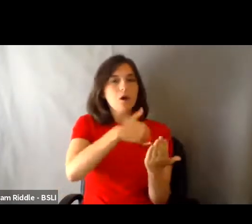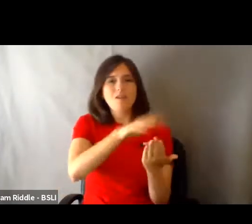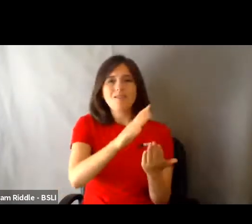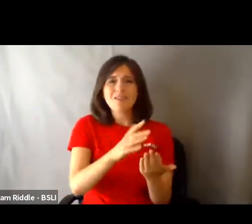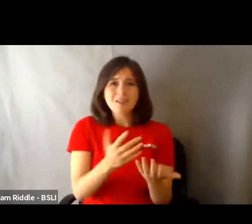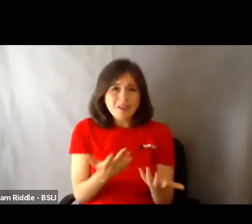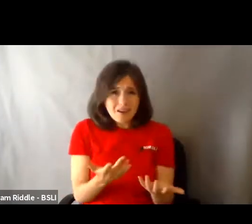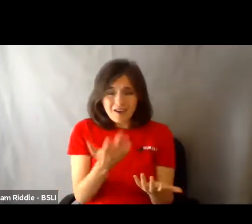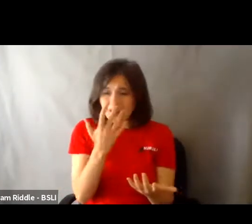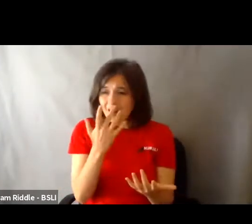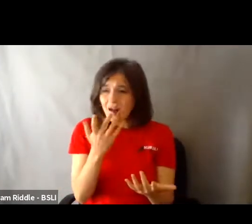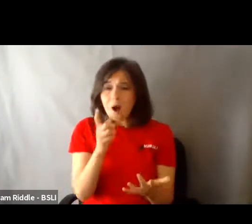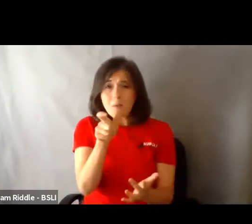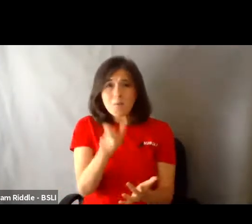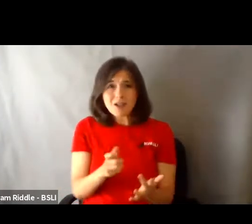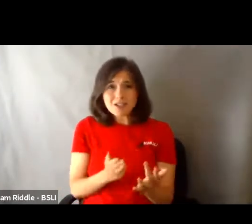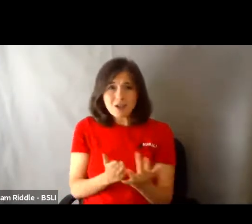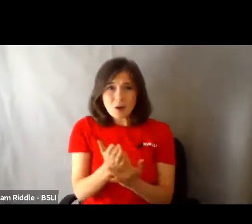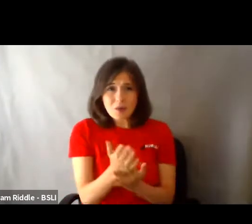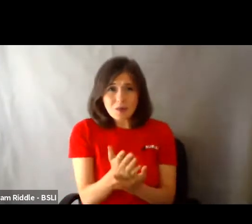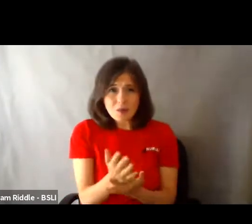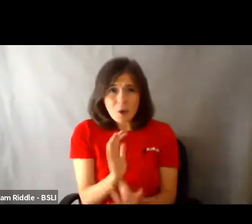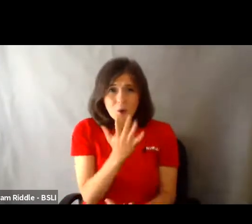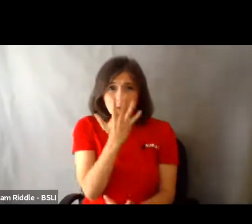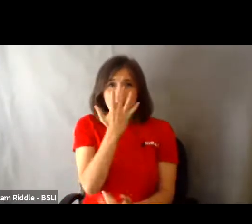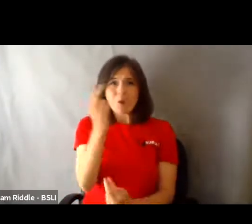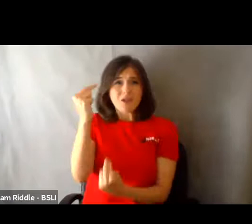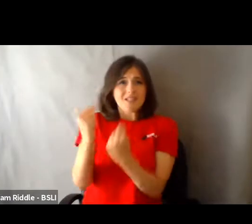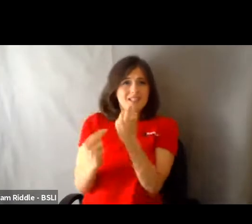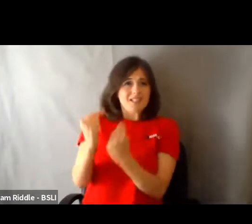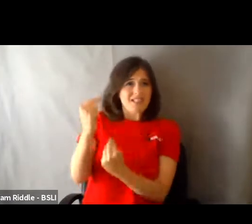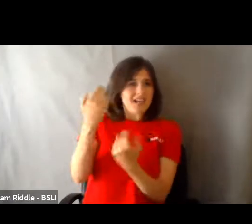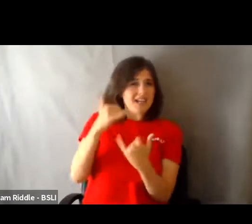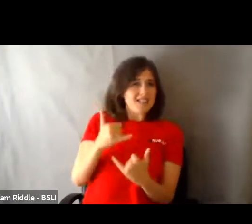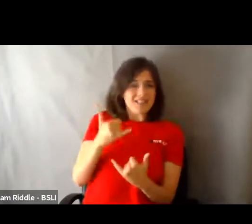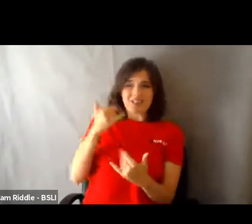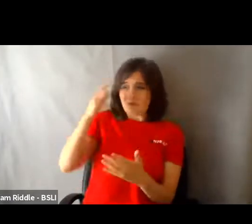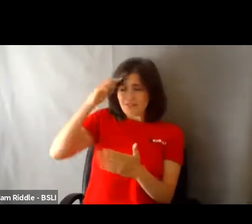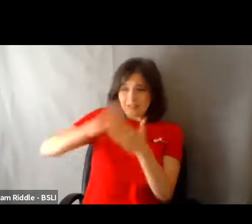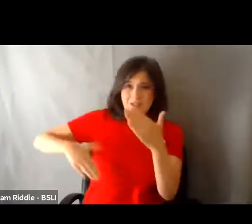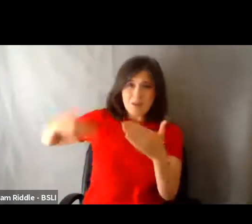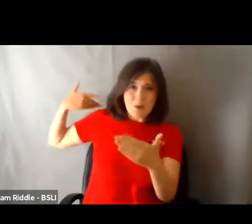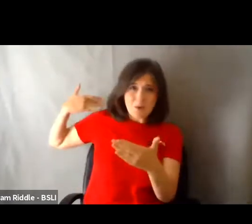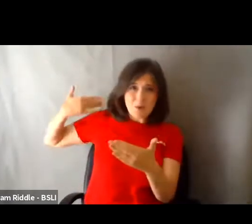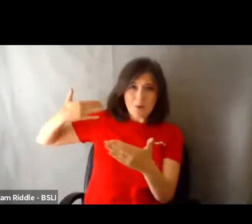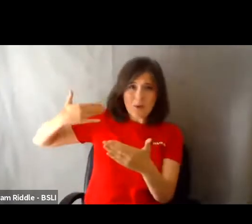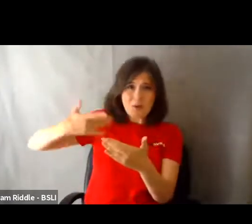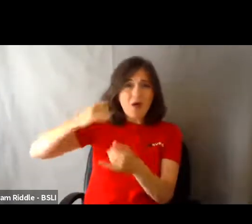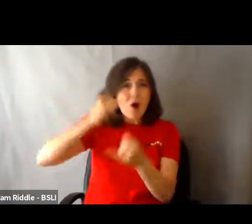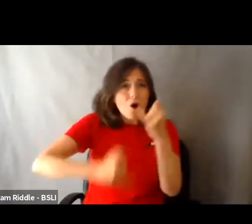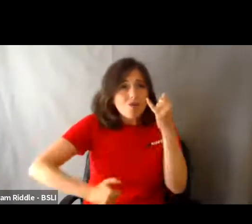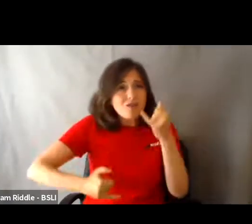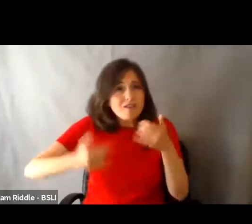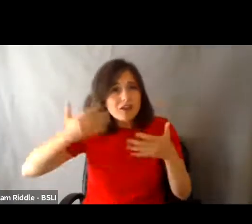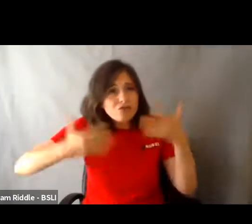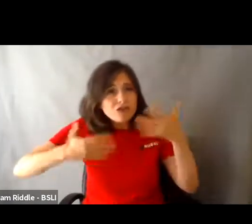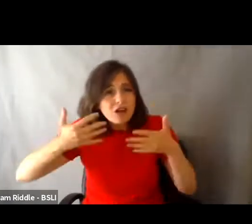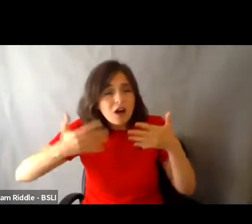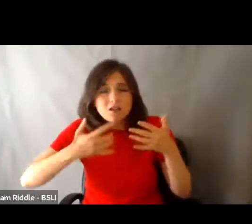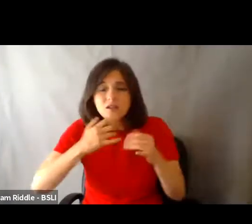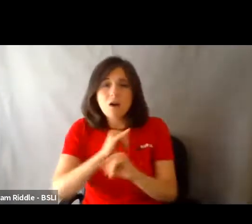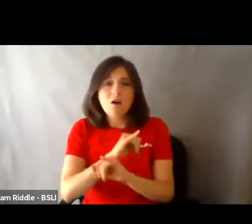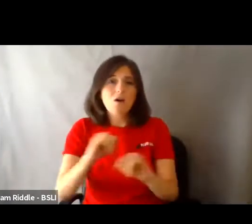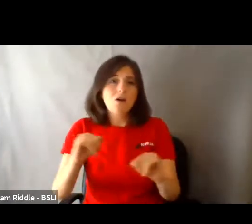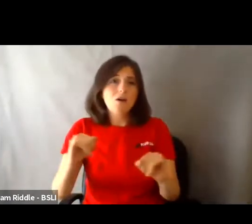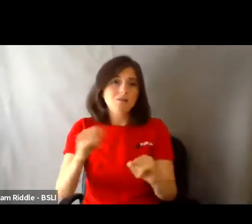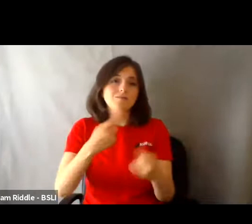sort of humiliating tests that we've experienced for years, and the horrific results of those testing regimes, which I'm